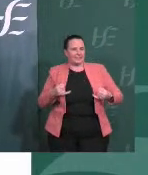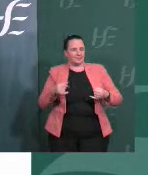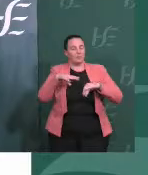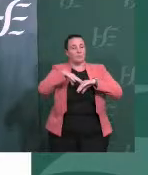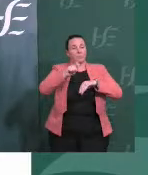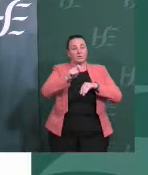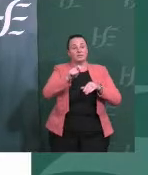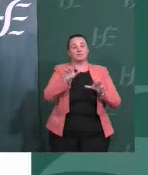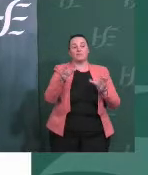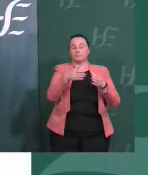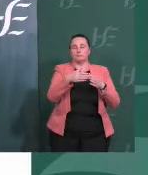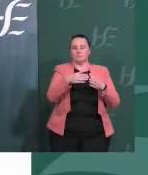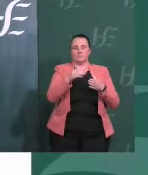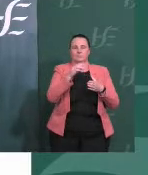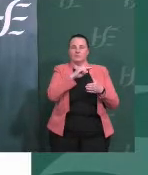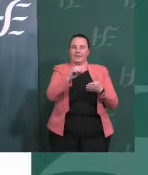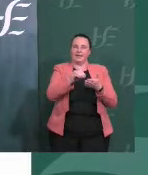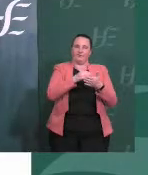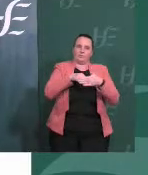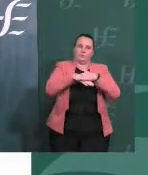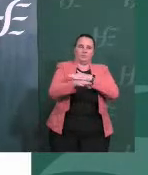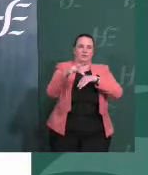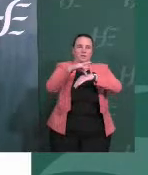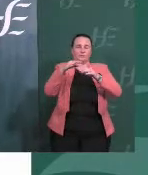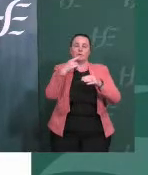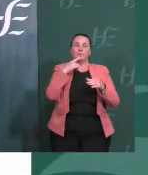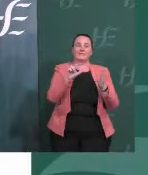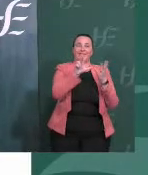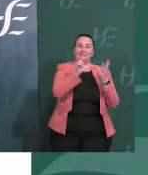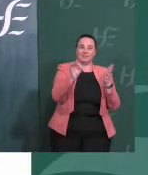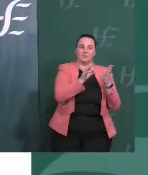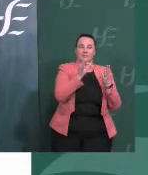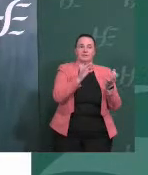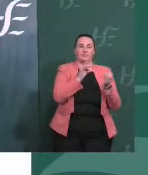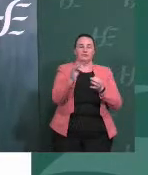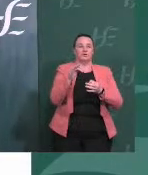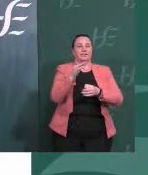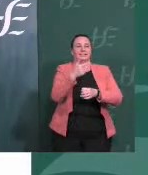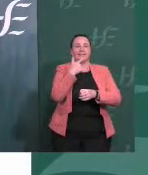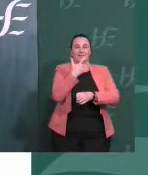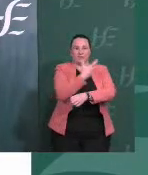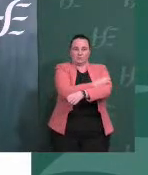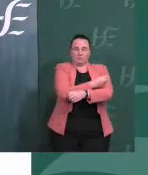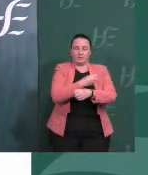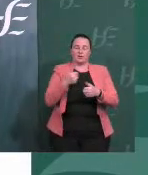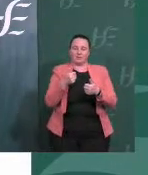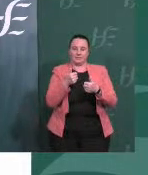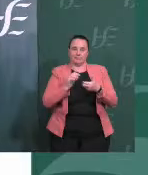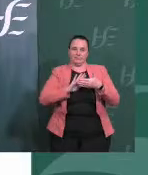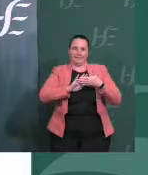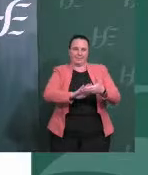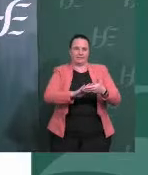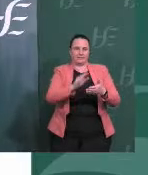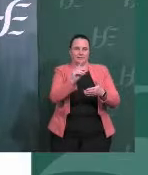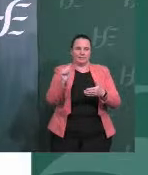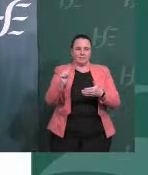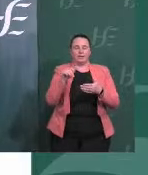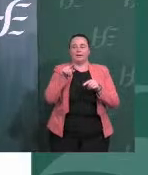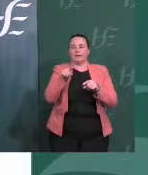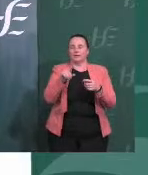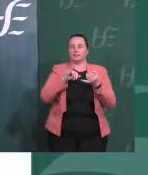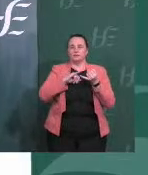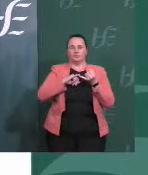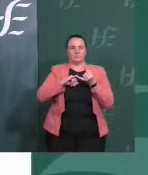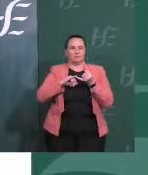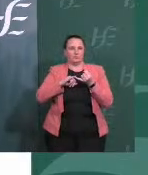majority of cases that don't require hospitalisation, still 80% after dose 2 are effective against Delta, 35% against dose 1. We did